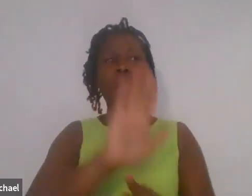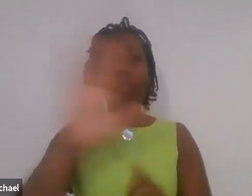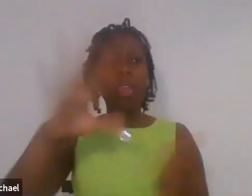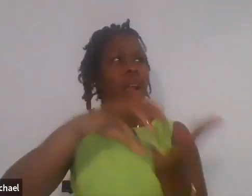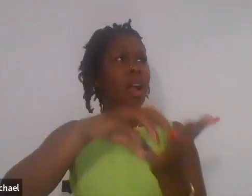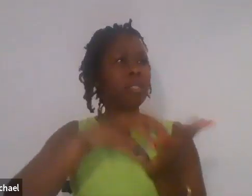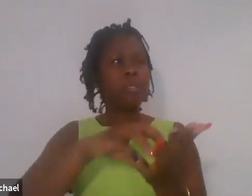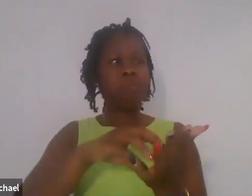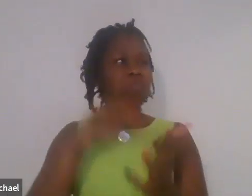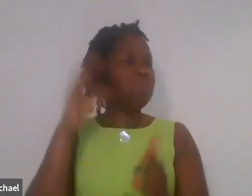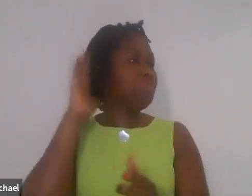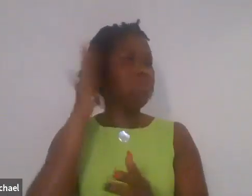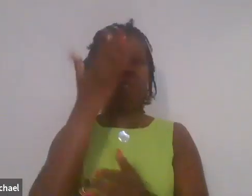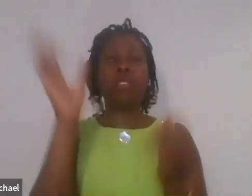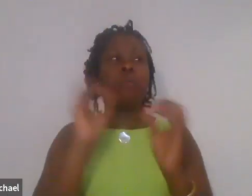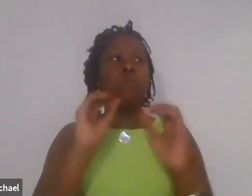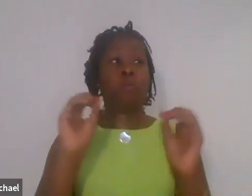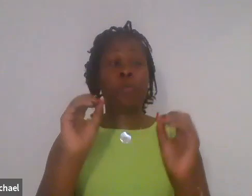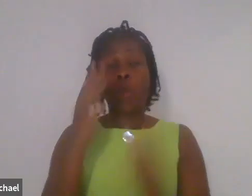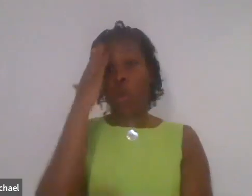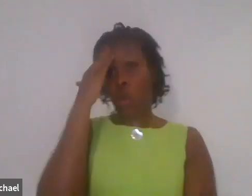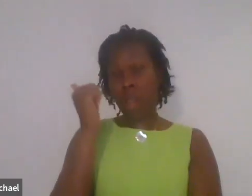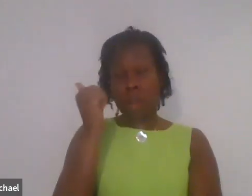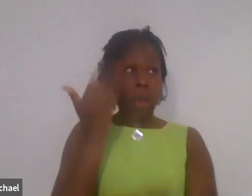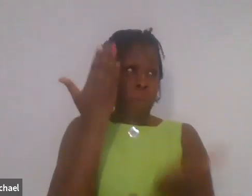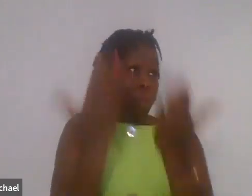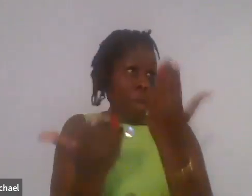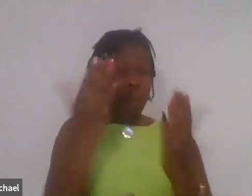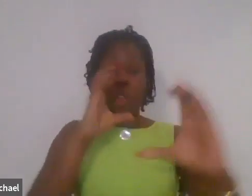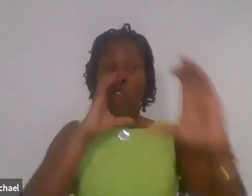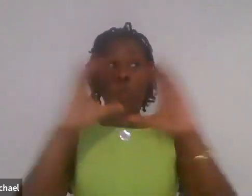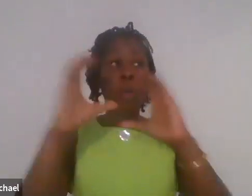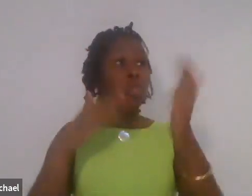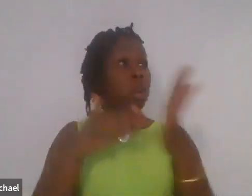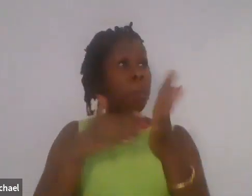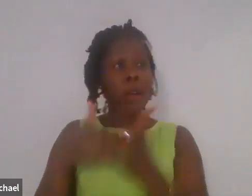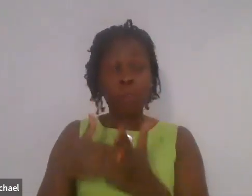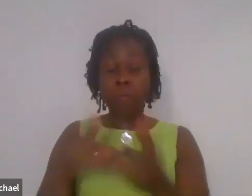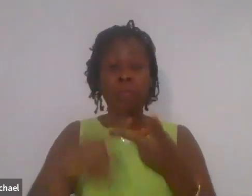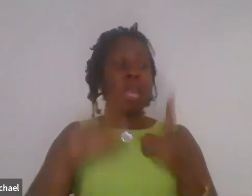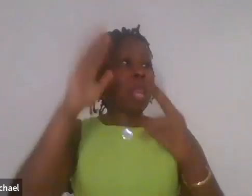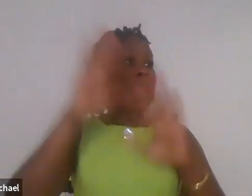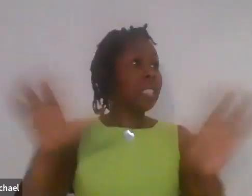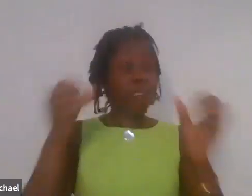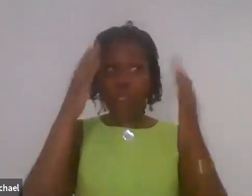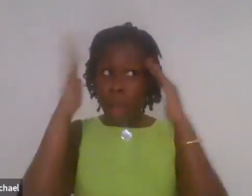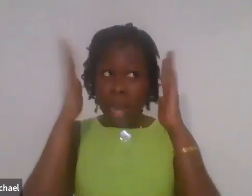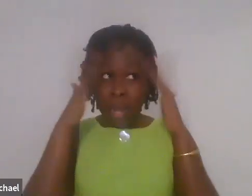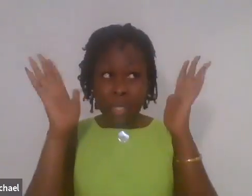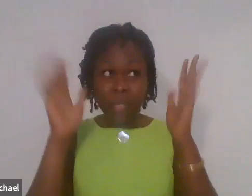are raped, and the cases were not heard by anyone. Maybe because of communication barriers,